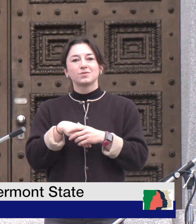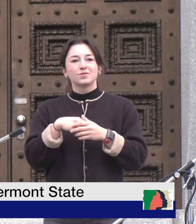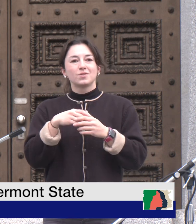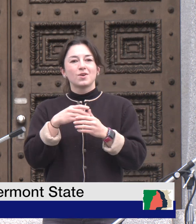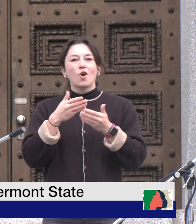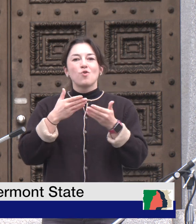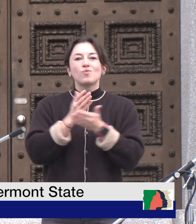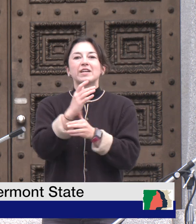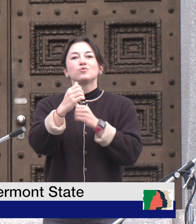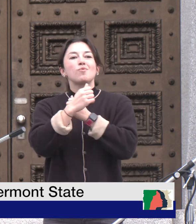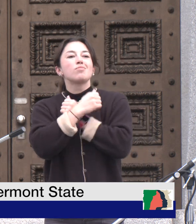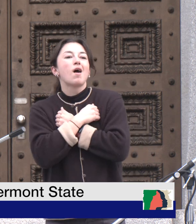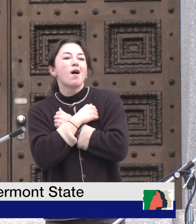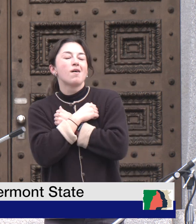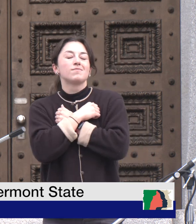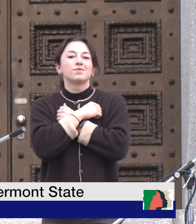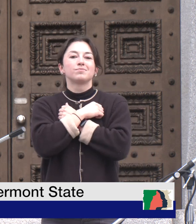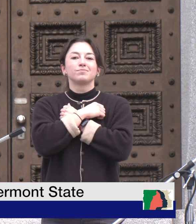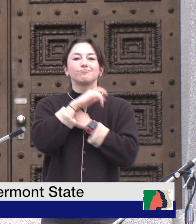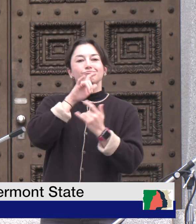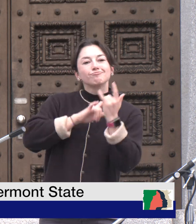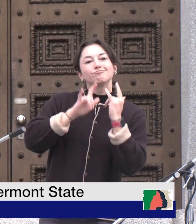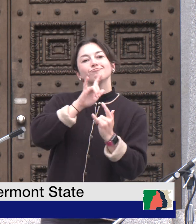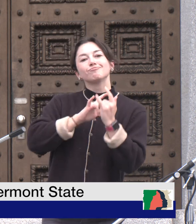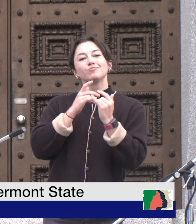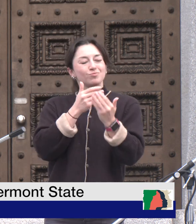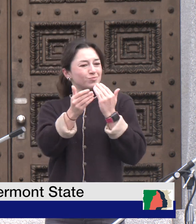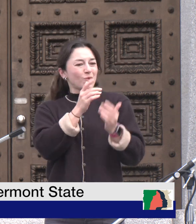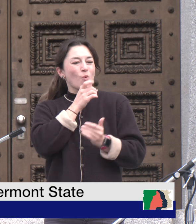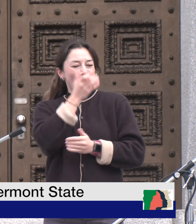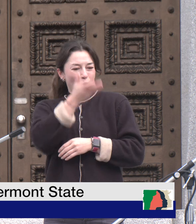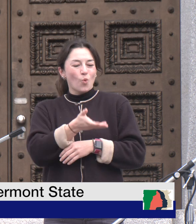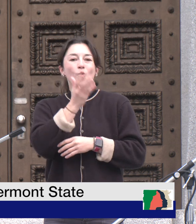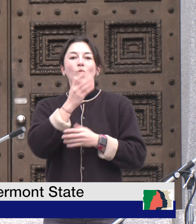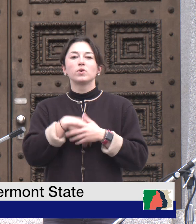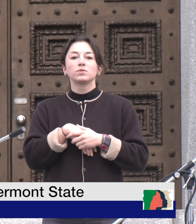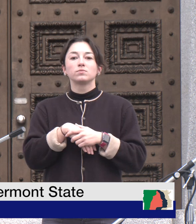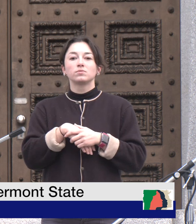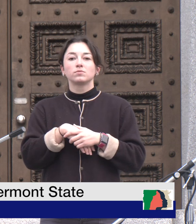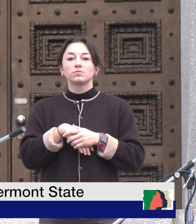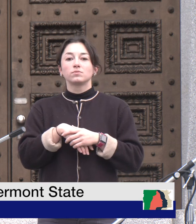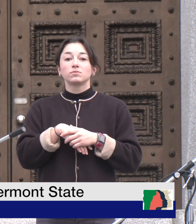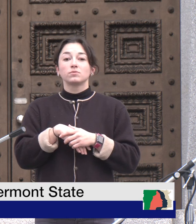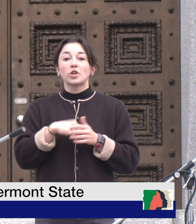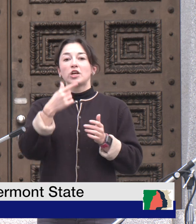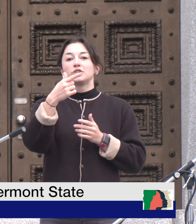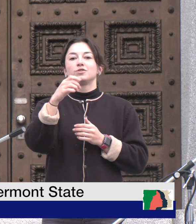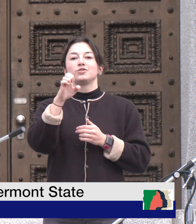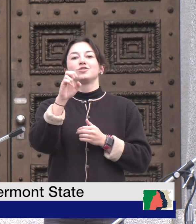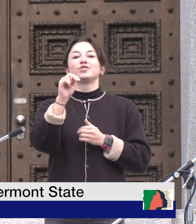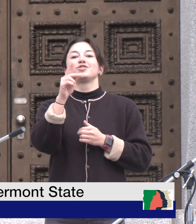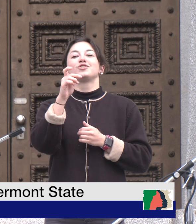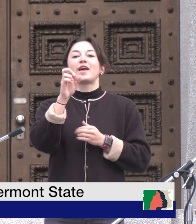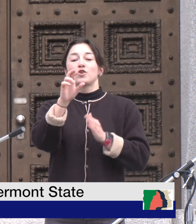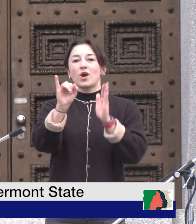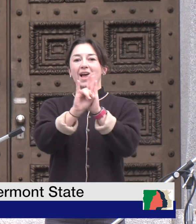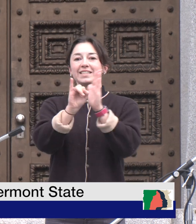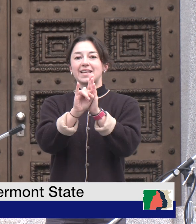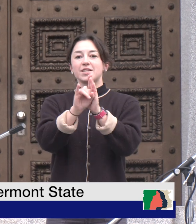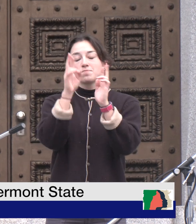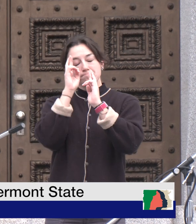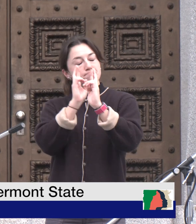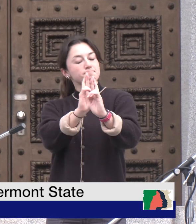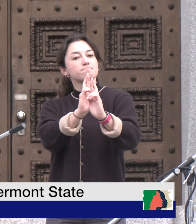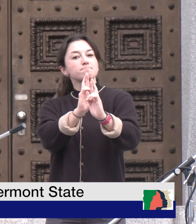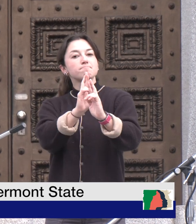a right to love who we want to love, the right to have our gender identity honored, the right to live